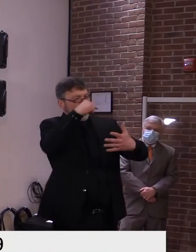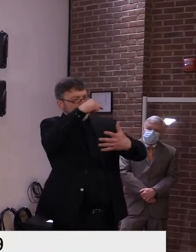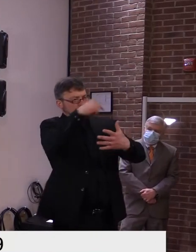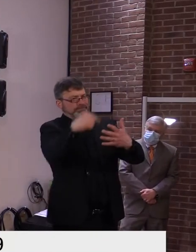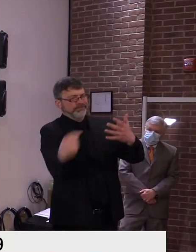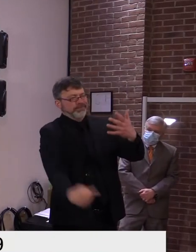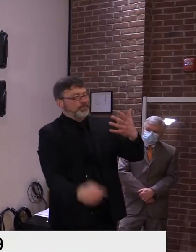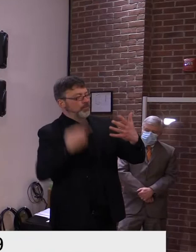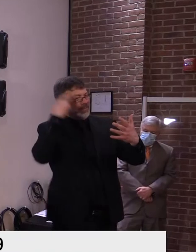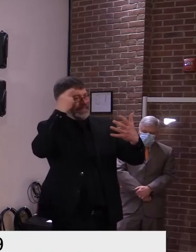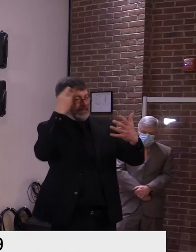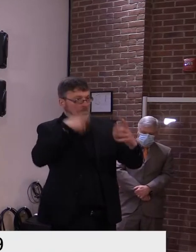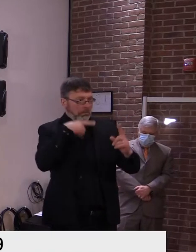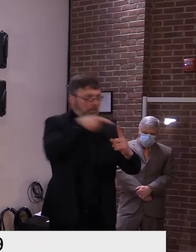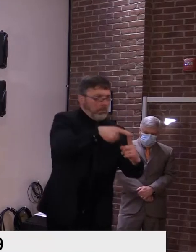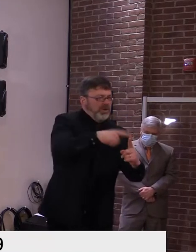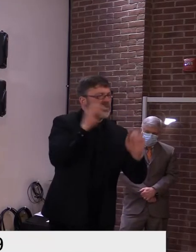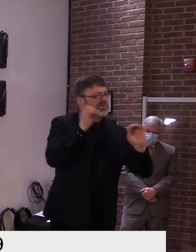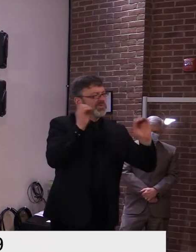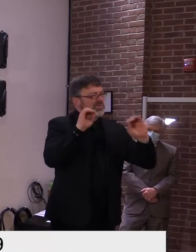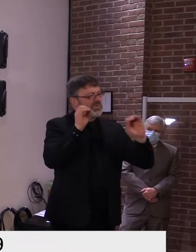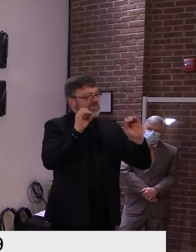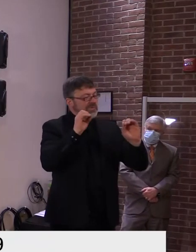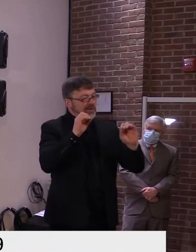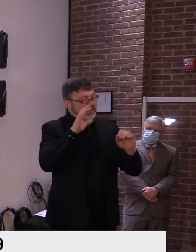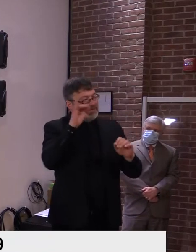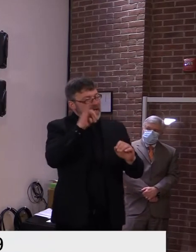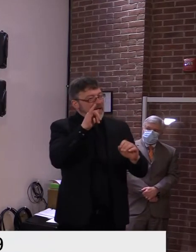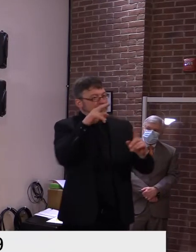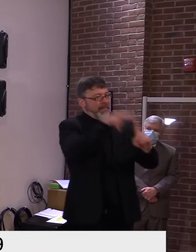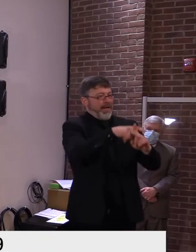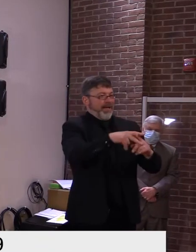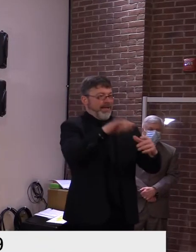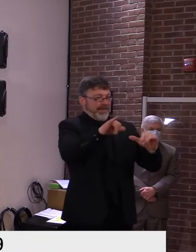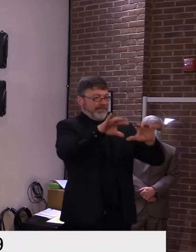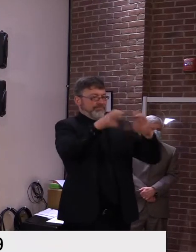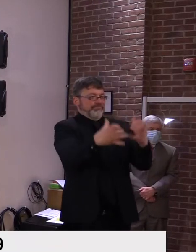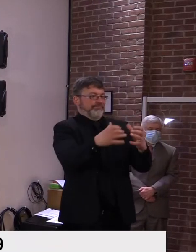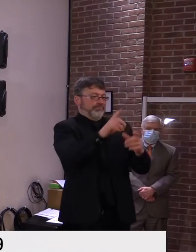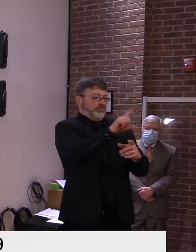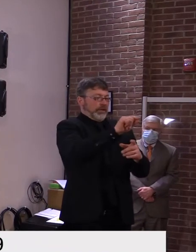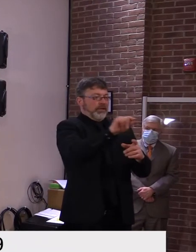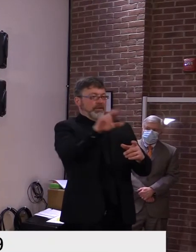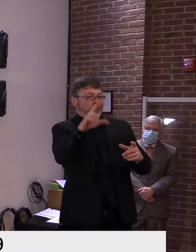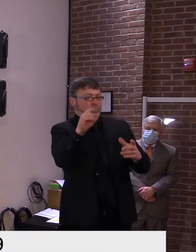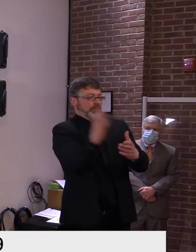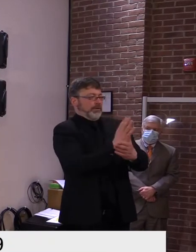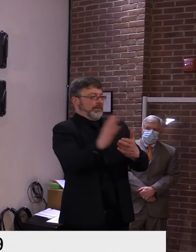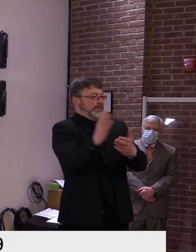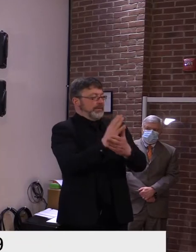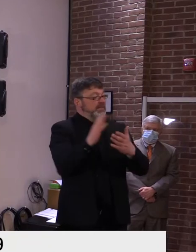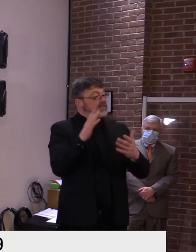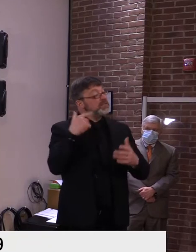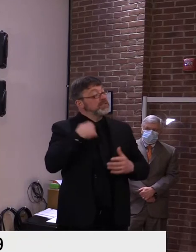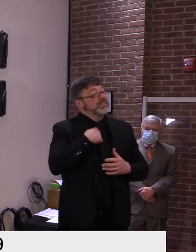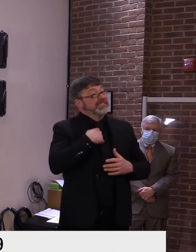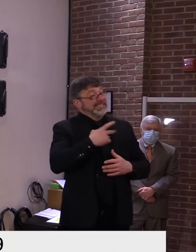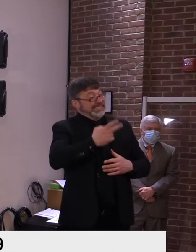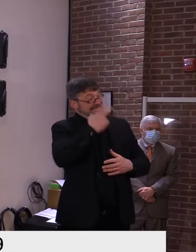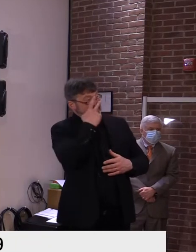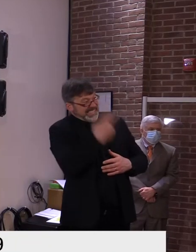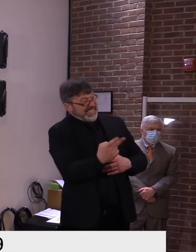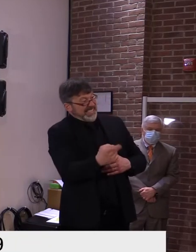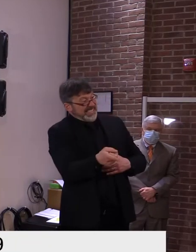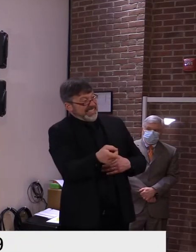reason. Certainly we are seeing cases in younger people who are generally more freely